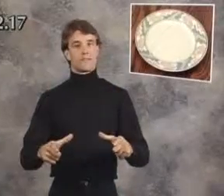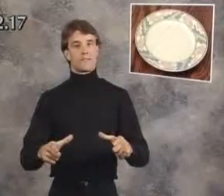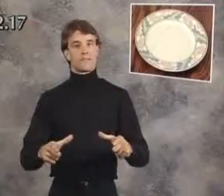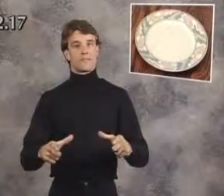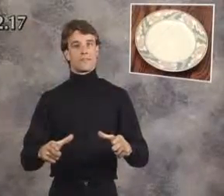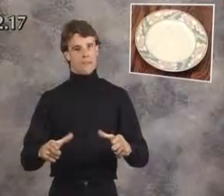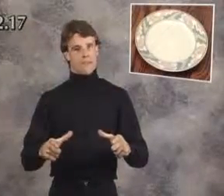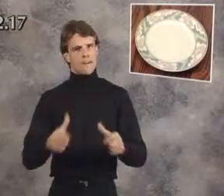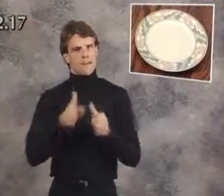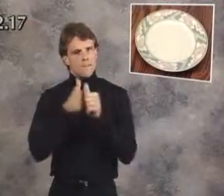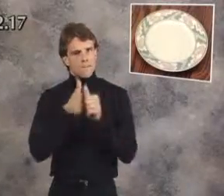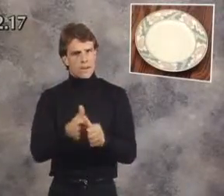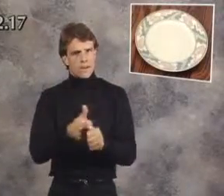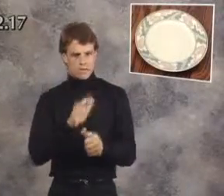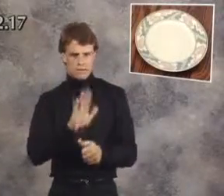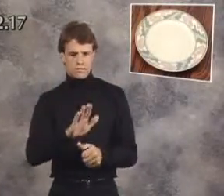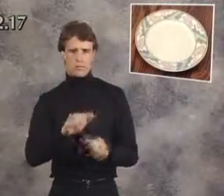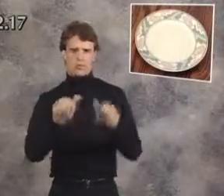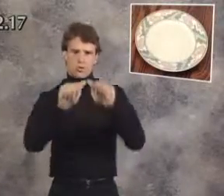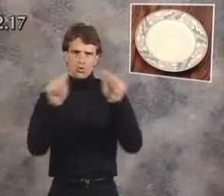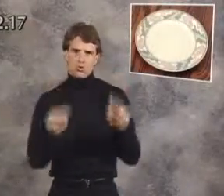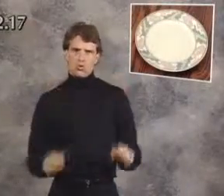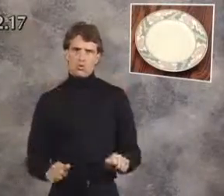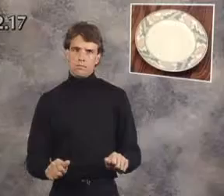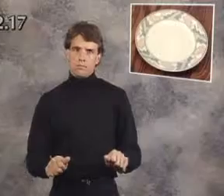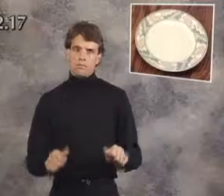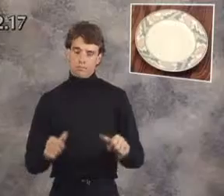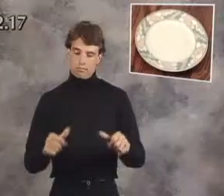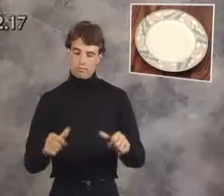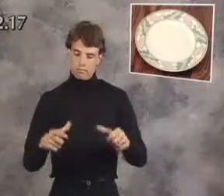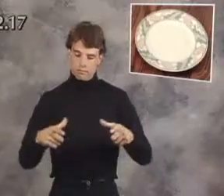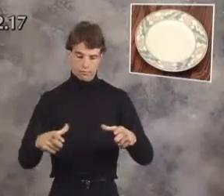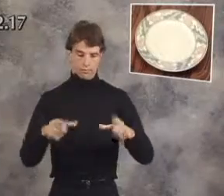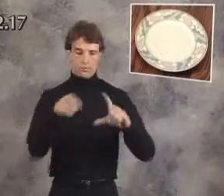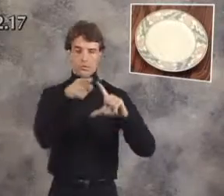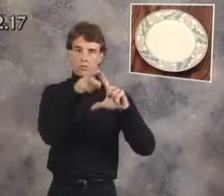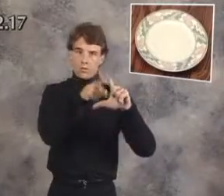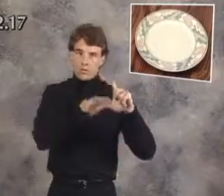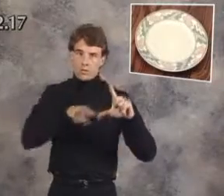Plate. This sign follows the shape of the plate.